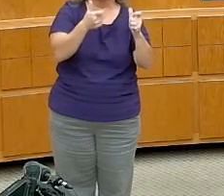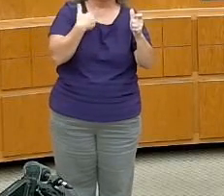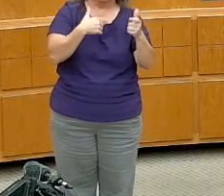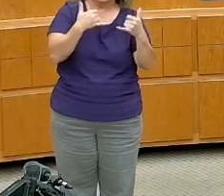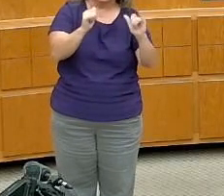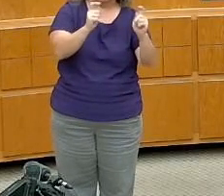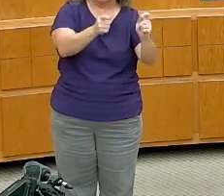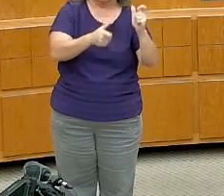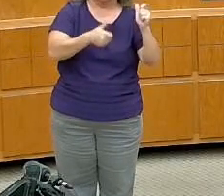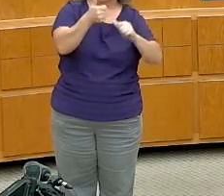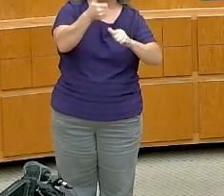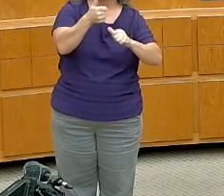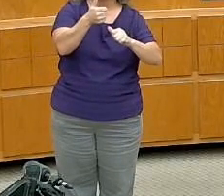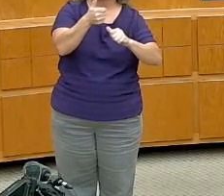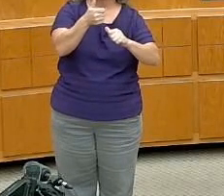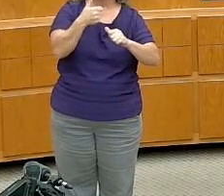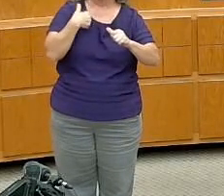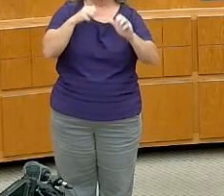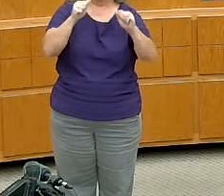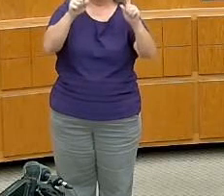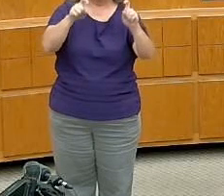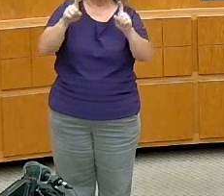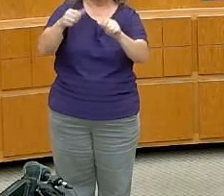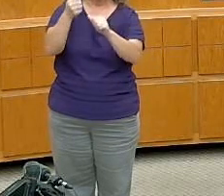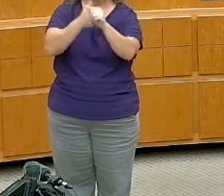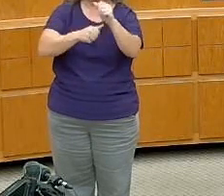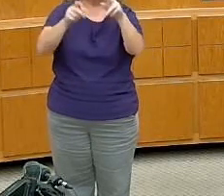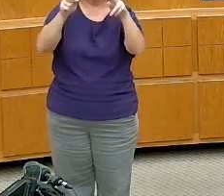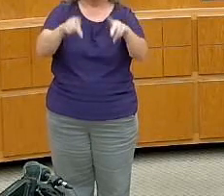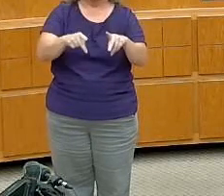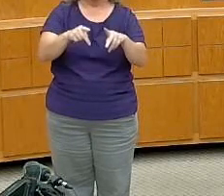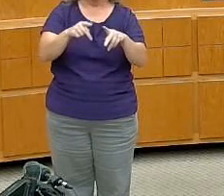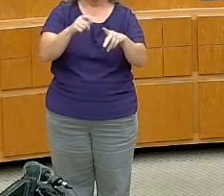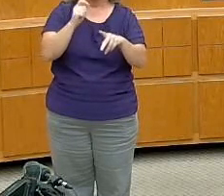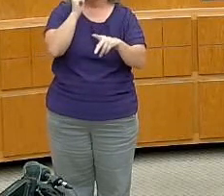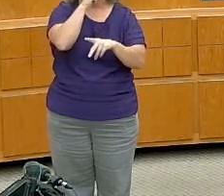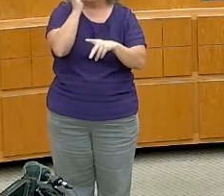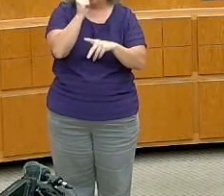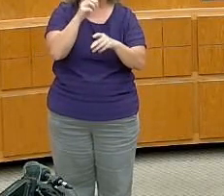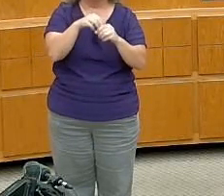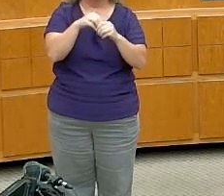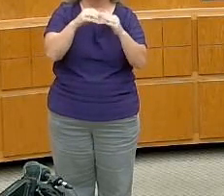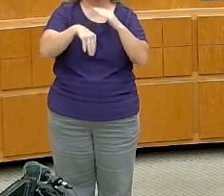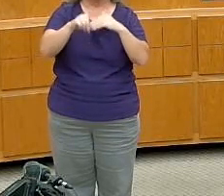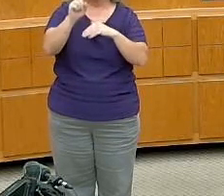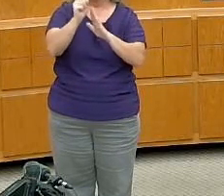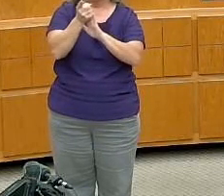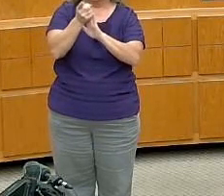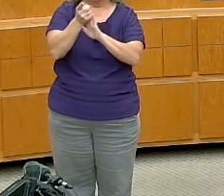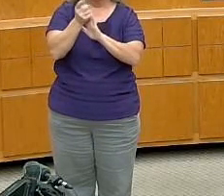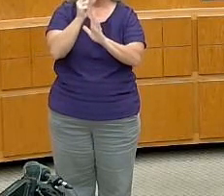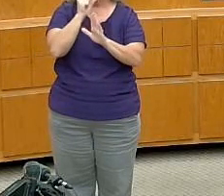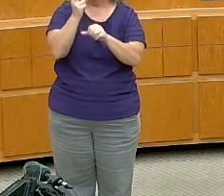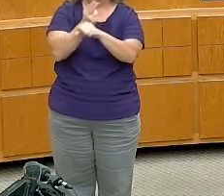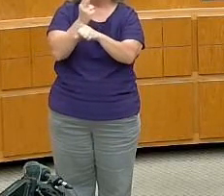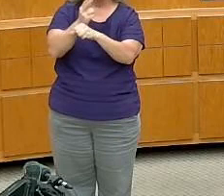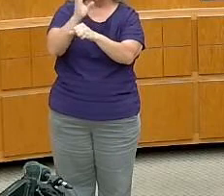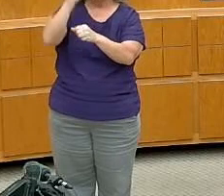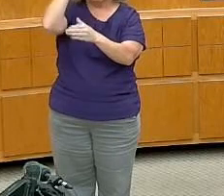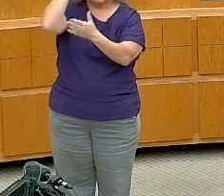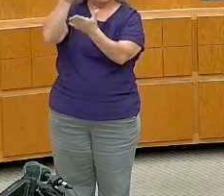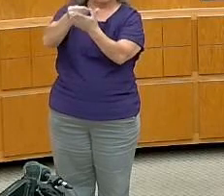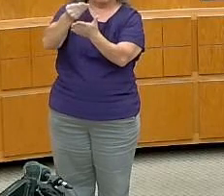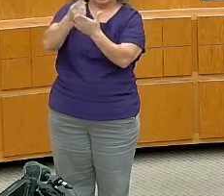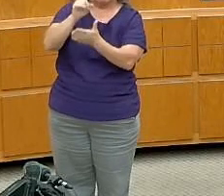quicker. We can actually test each person and swab them within a minute, and we use no federally funded resources for this. All of